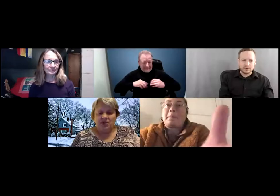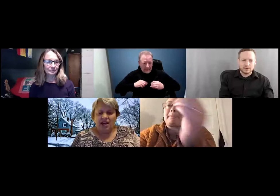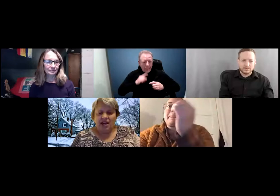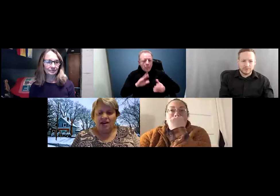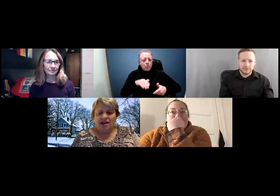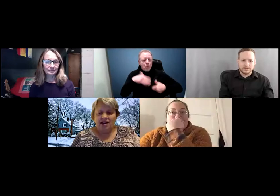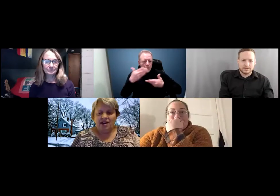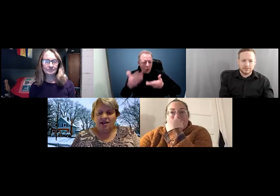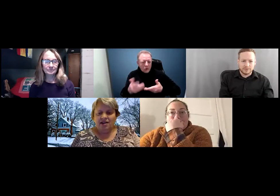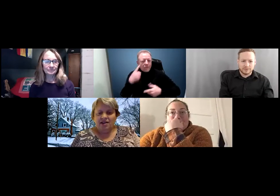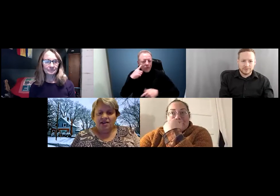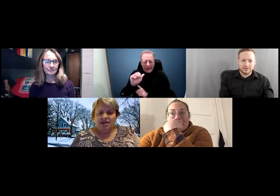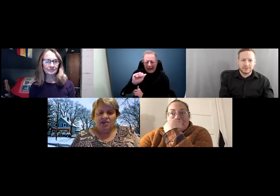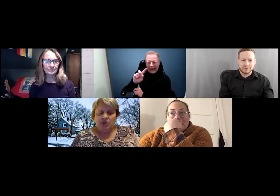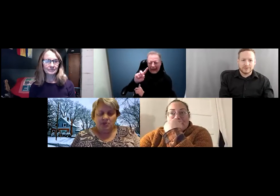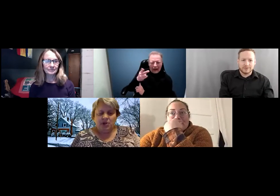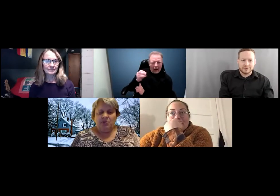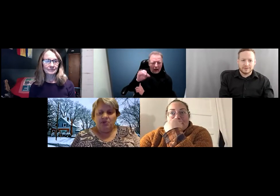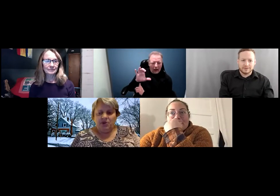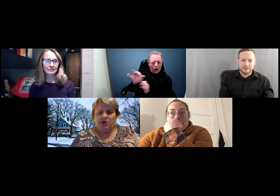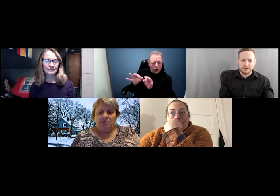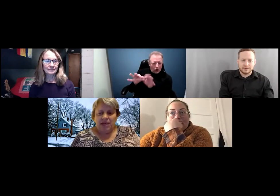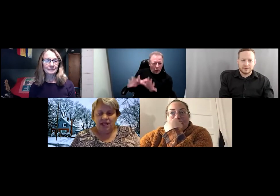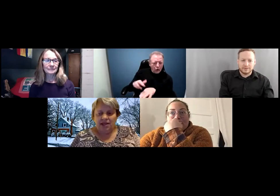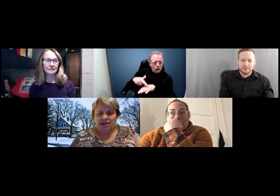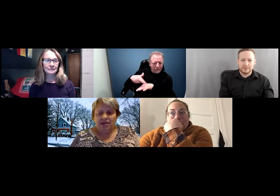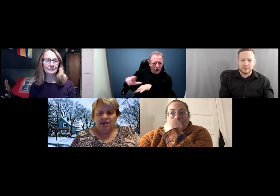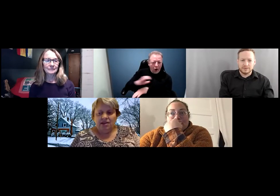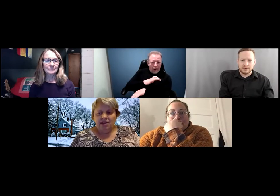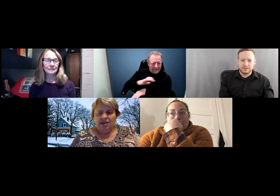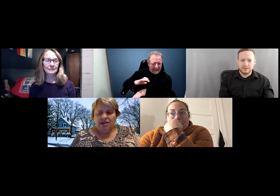for the ad hoc interpreter referral committee